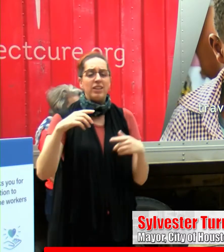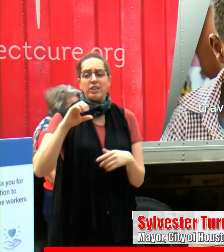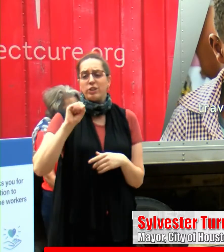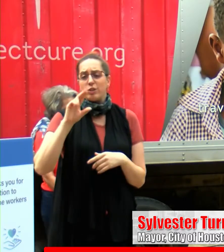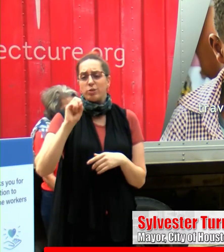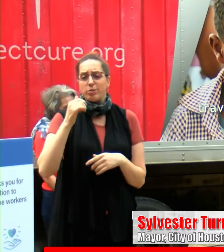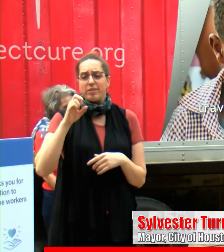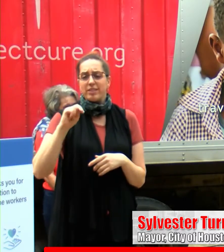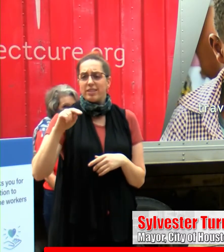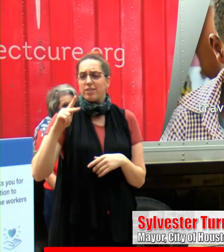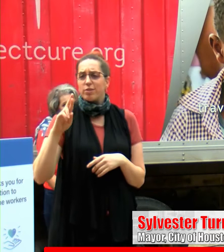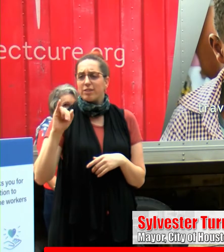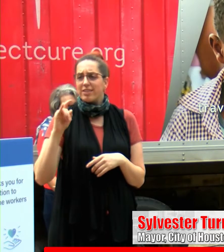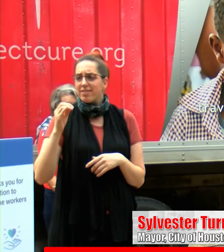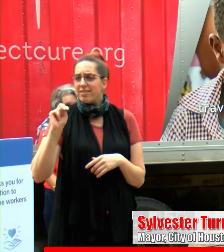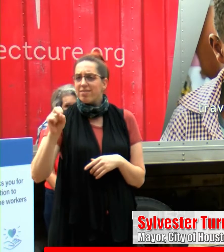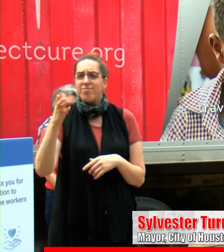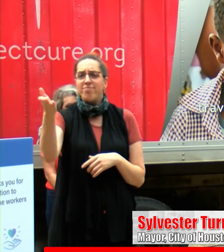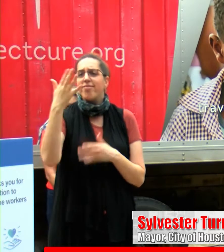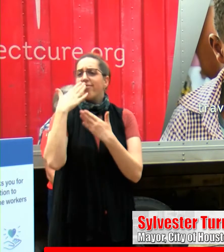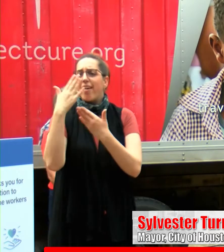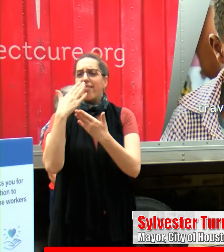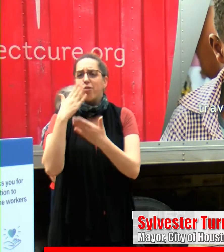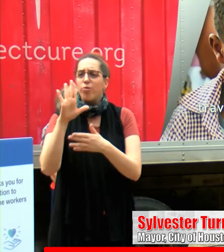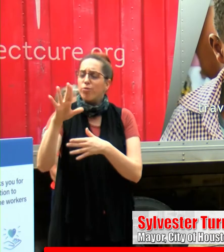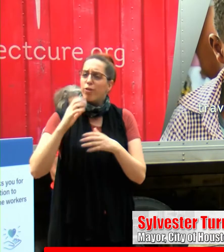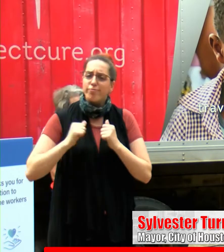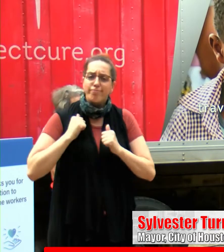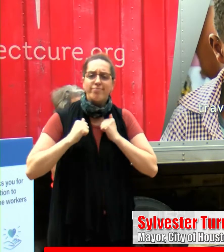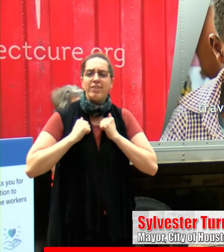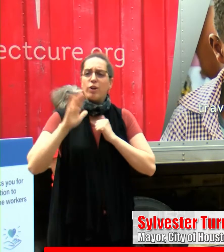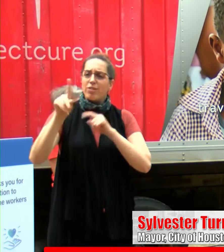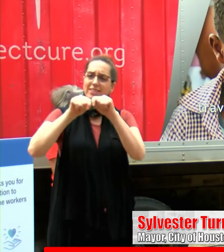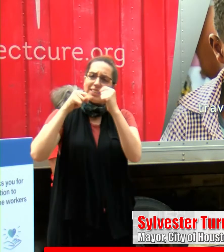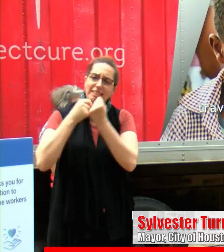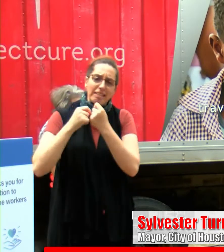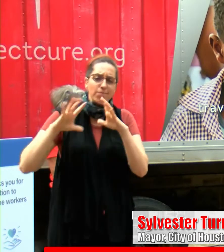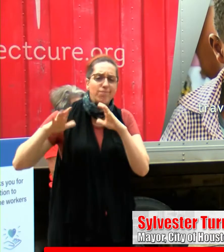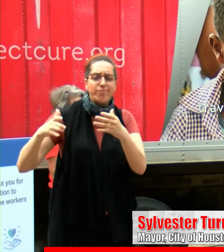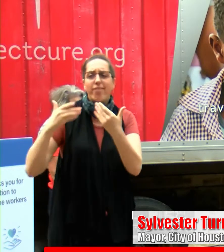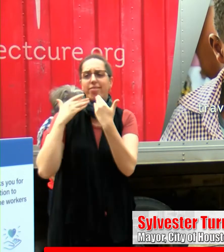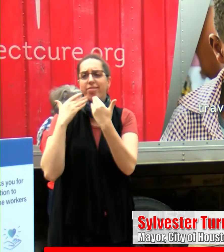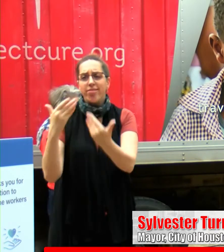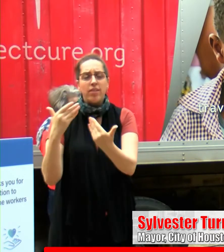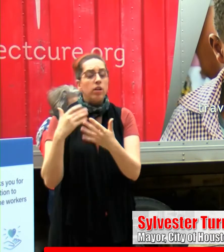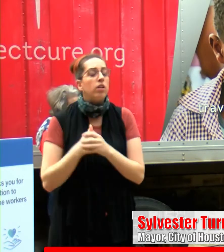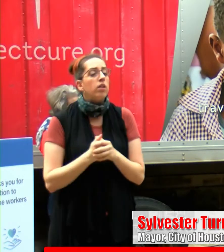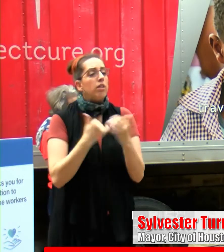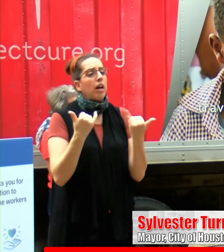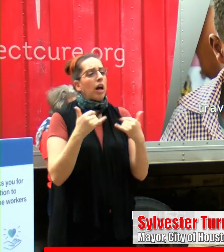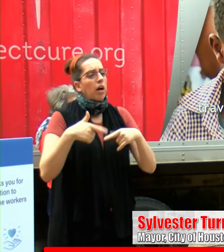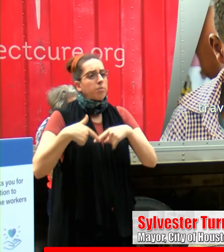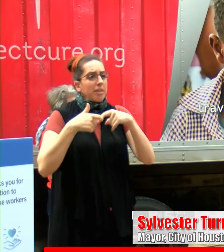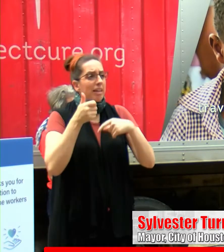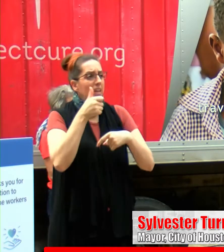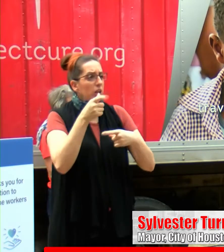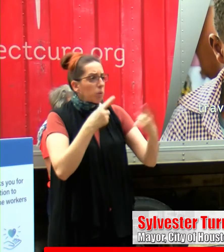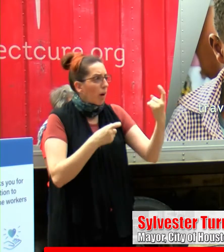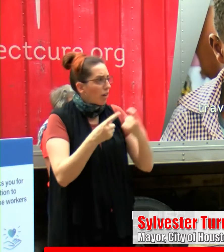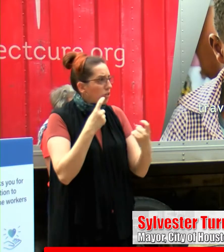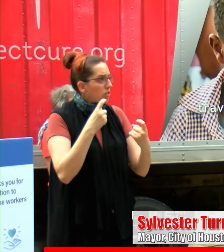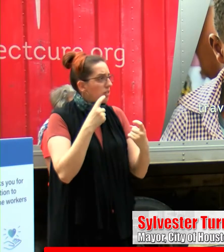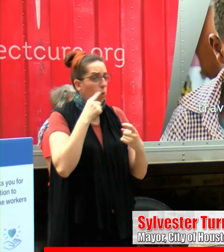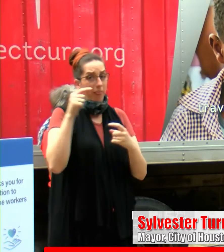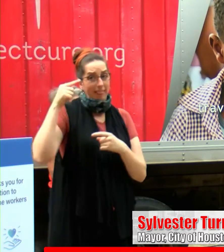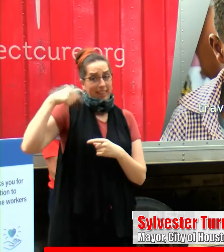to Special Events, thank you as well for your efforts and your entire team as well. Now, let me stop you. If you have any questions to any of